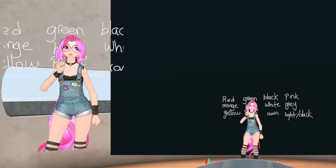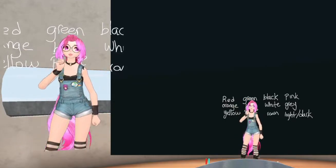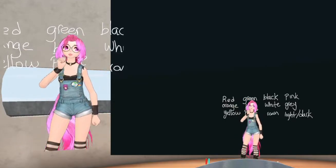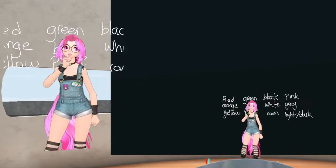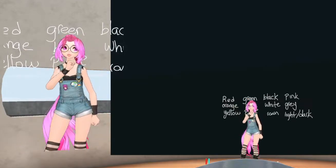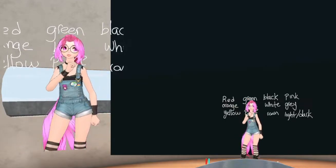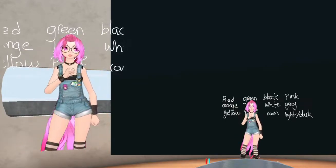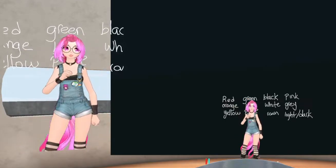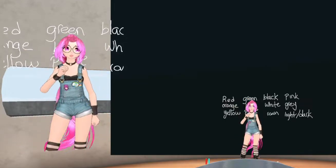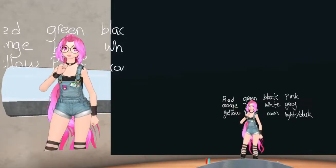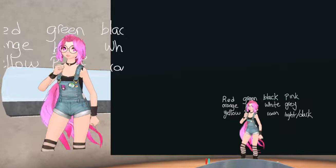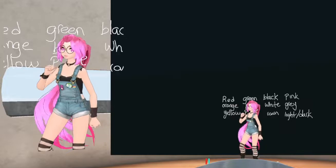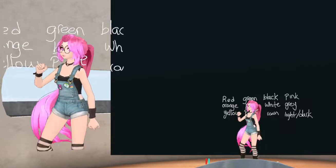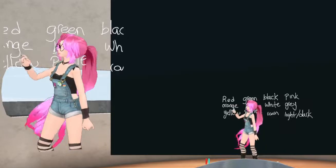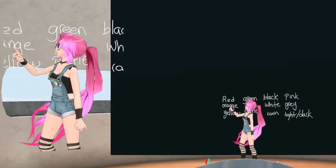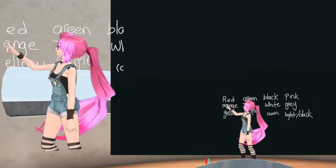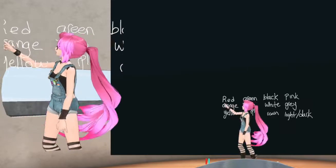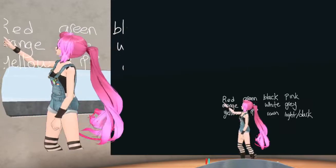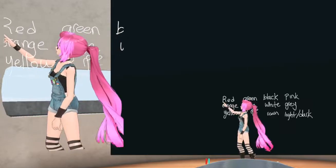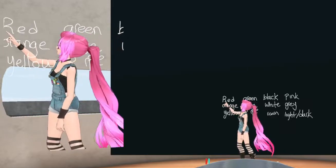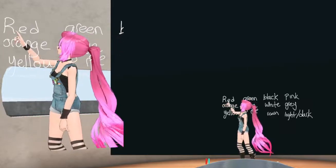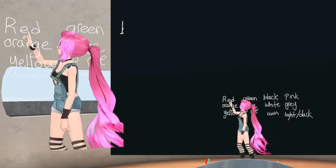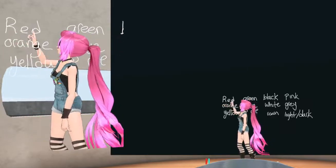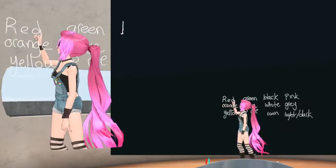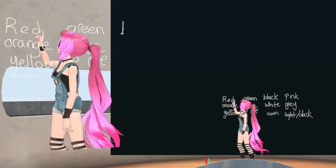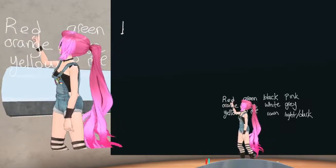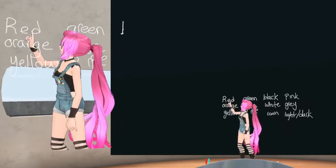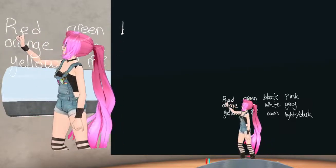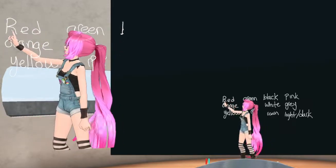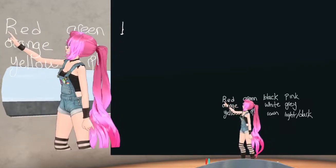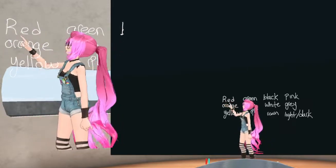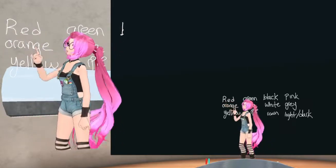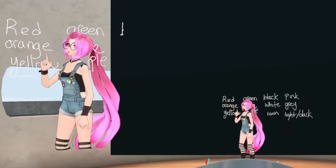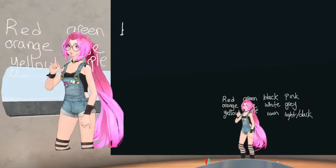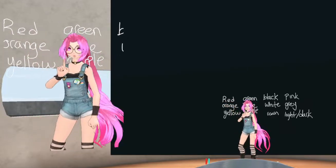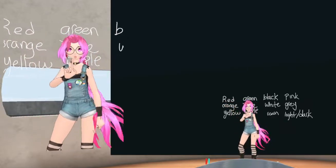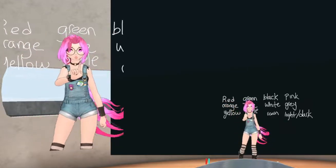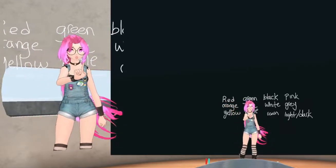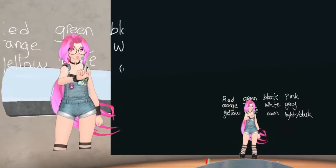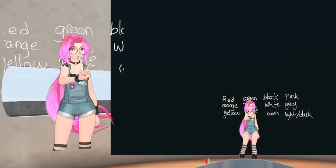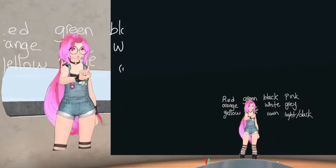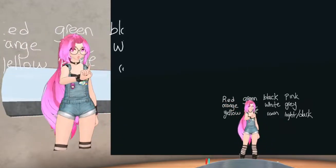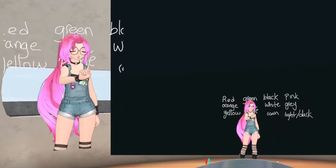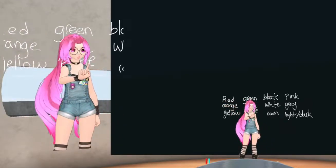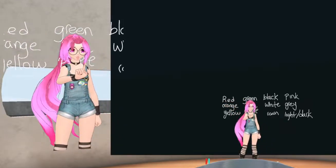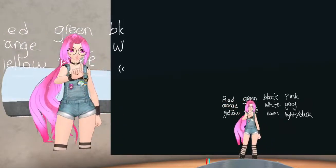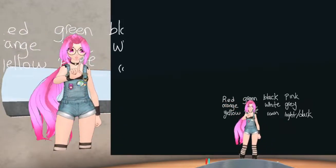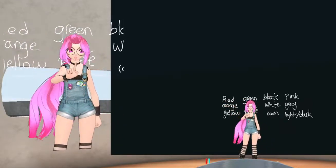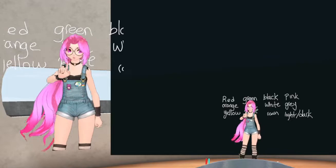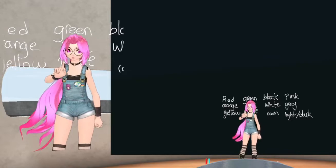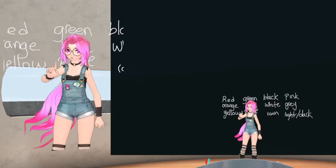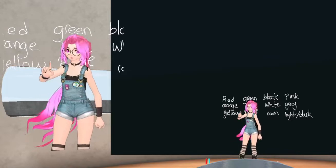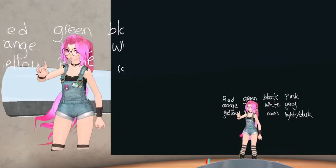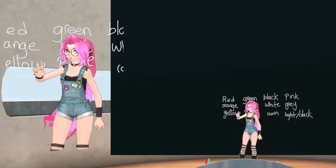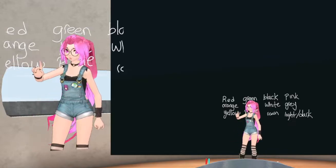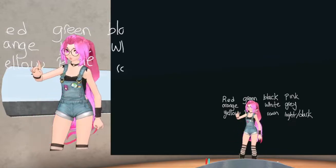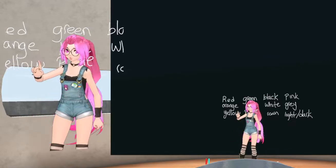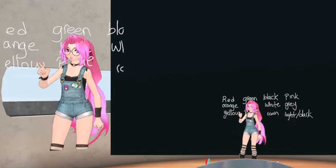putting on lipstick on your lips. So you're going to be touching your lips with red. So you take a pointer finger,